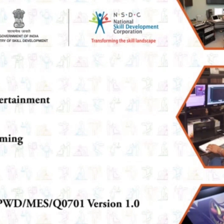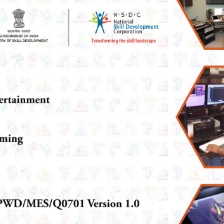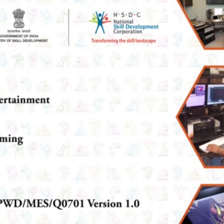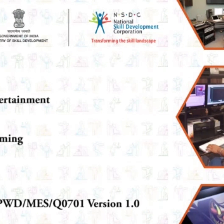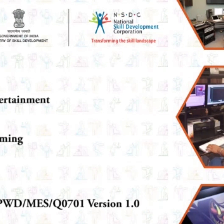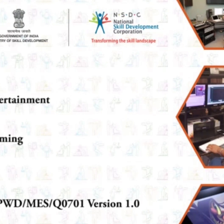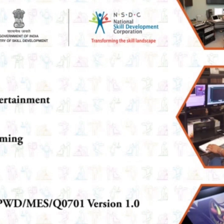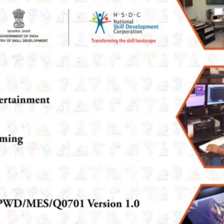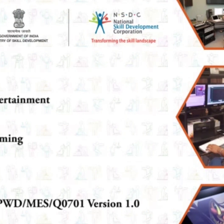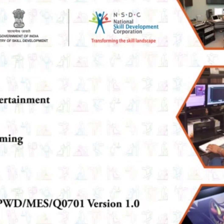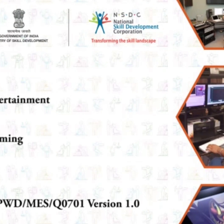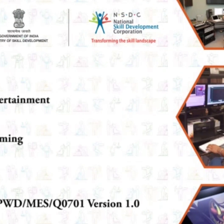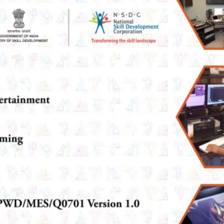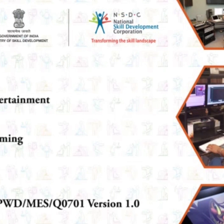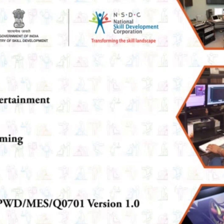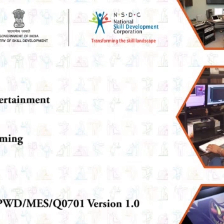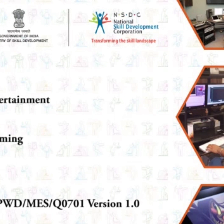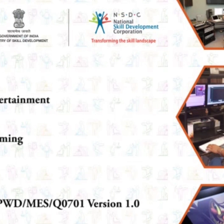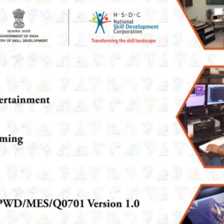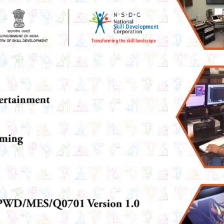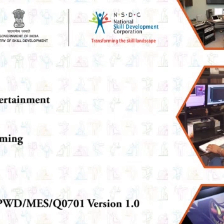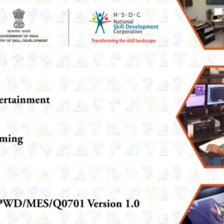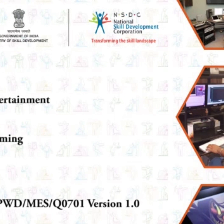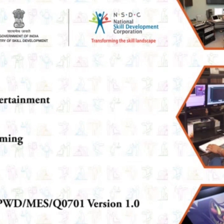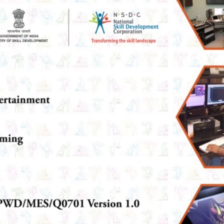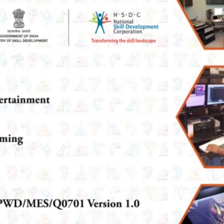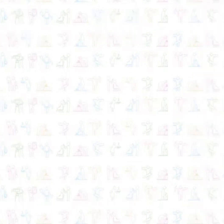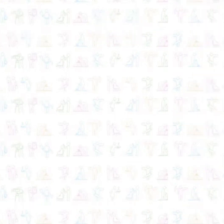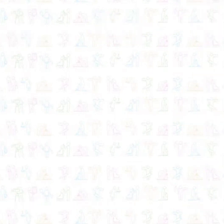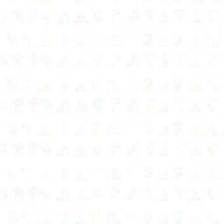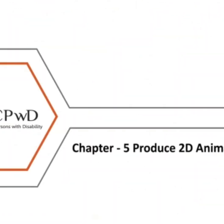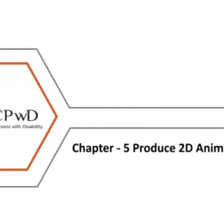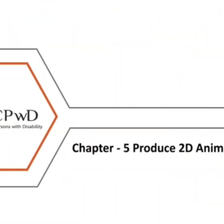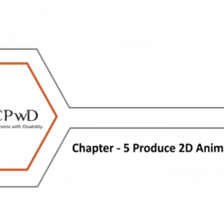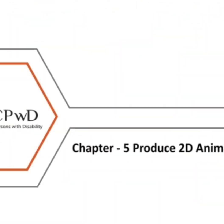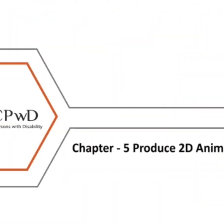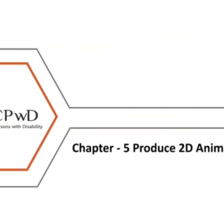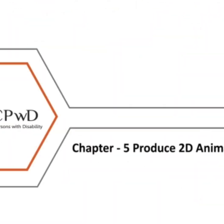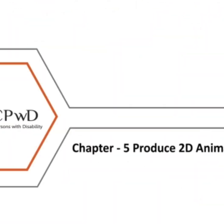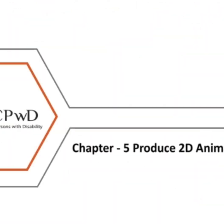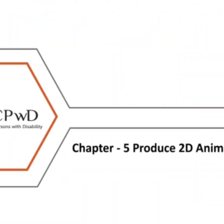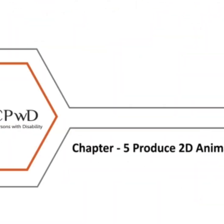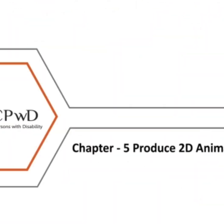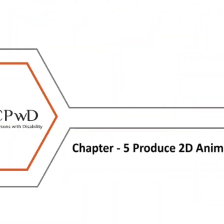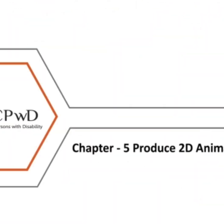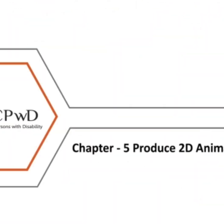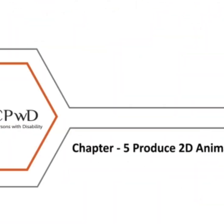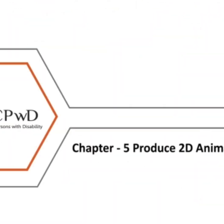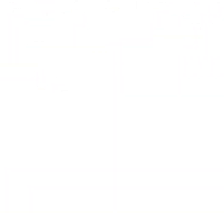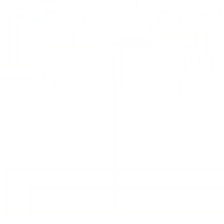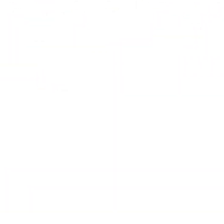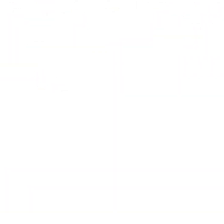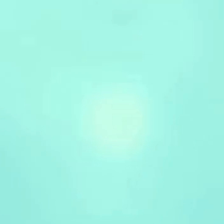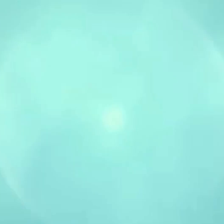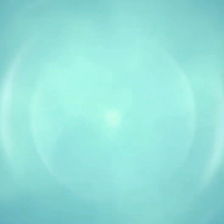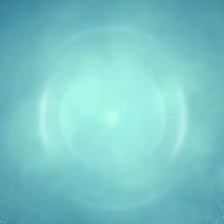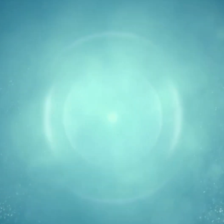Chapter 5: Produce 2D Animation. Chapter 5: Produce 2D Animation.